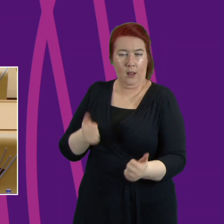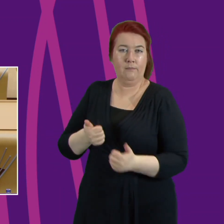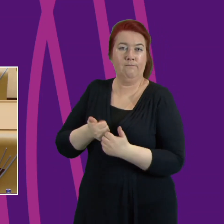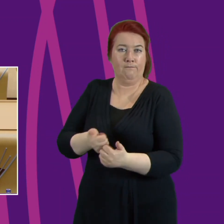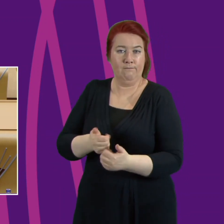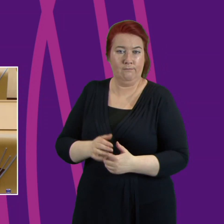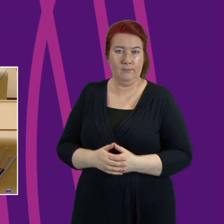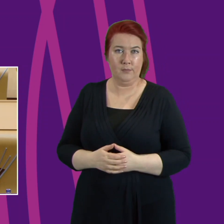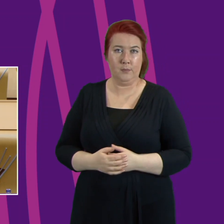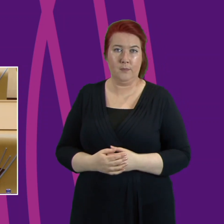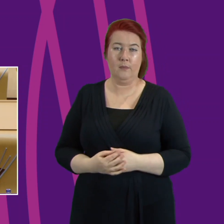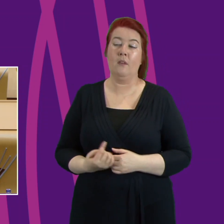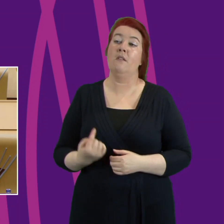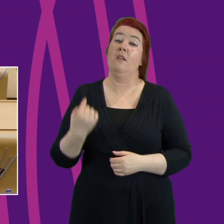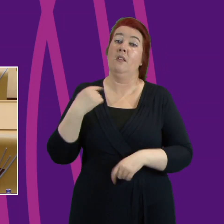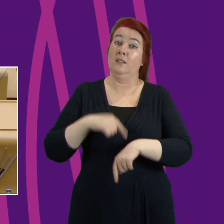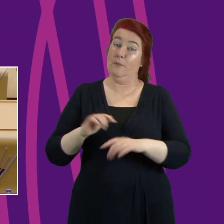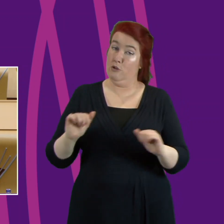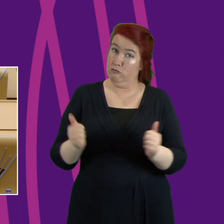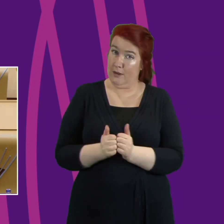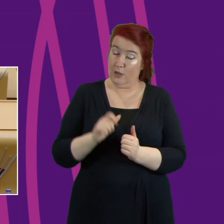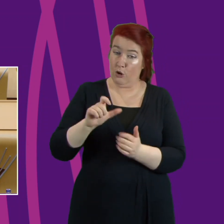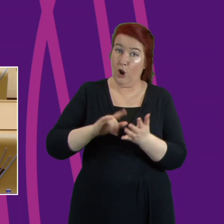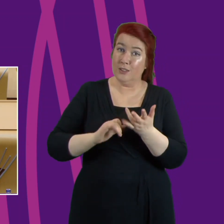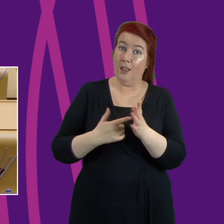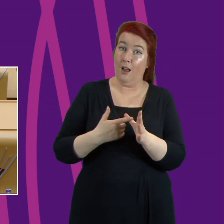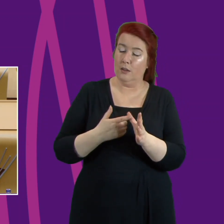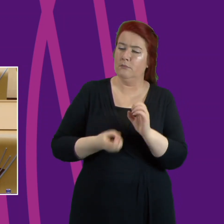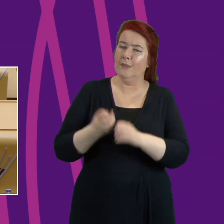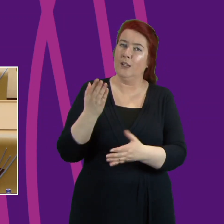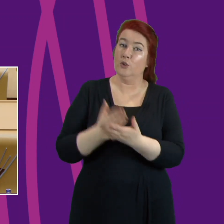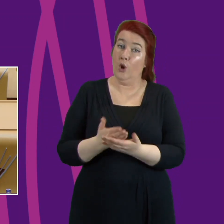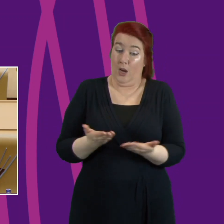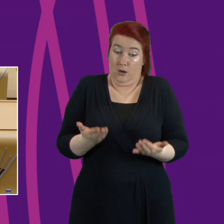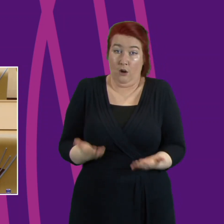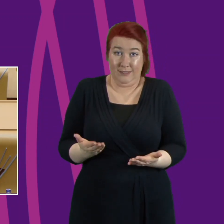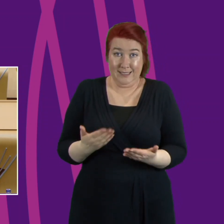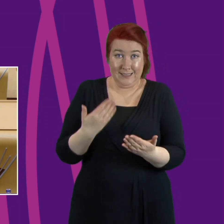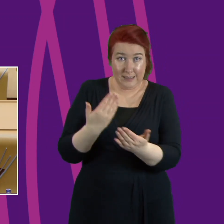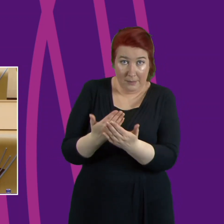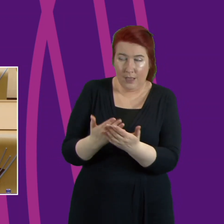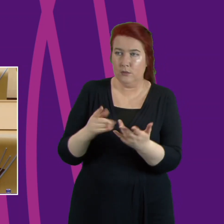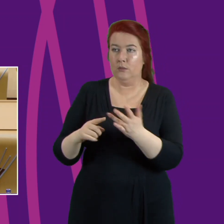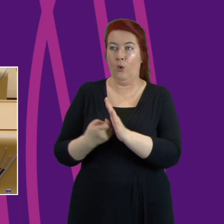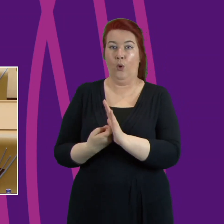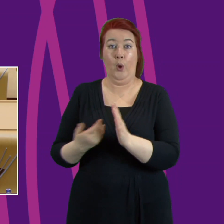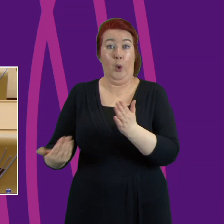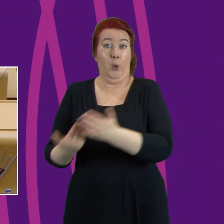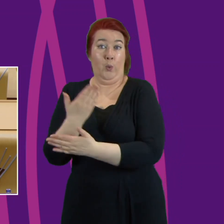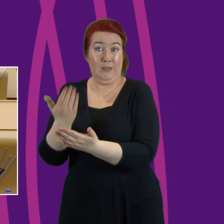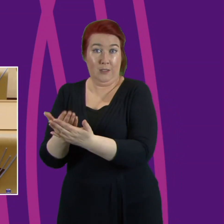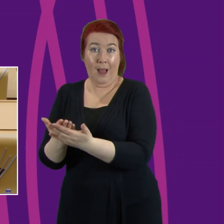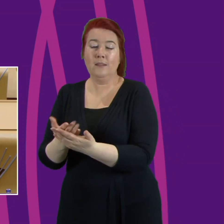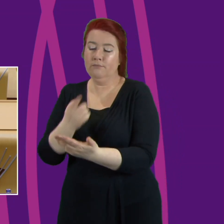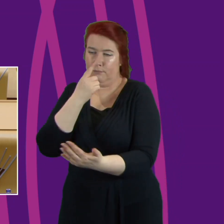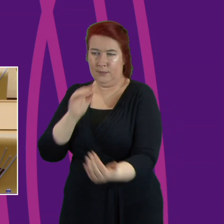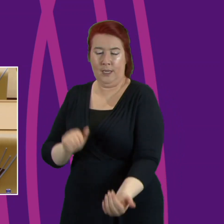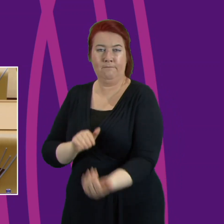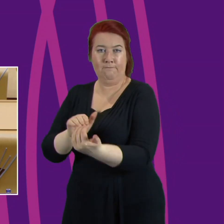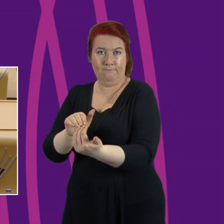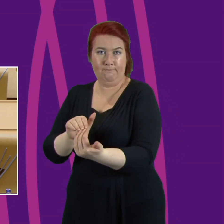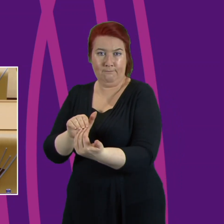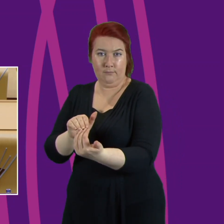was specifically reached to ensure that both existing and new demand and need could be met. Alongside this,